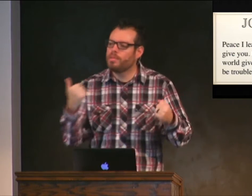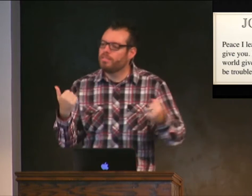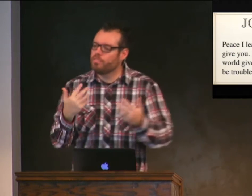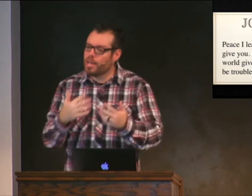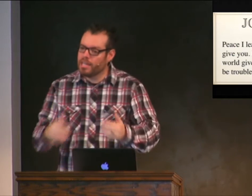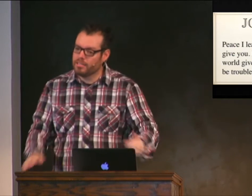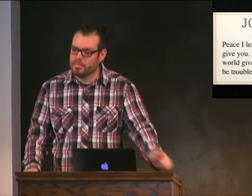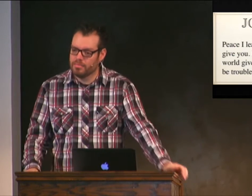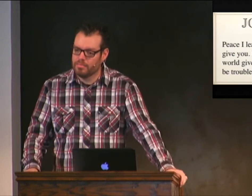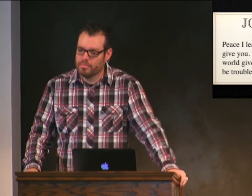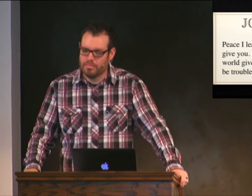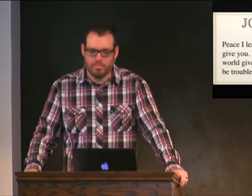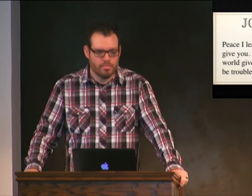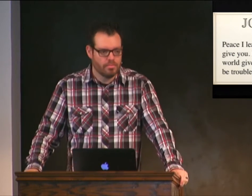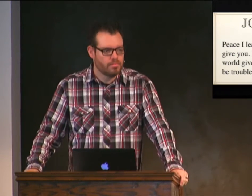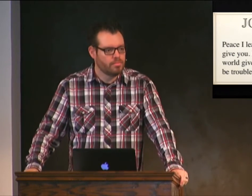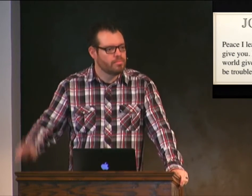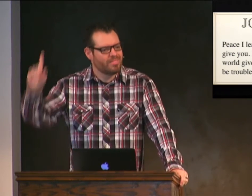and don't be afraid.